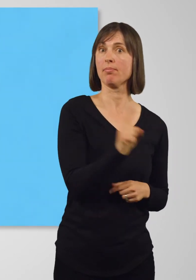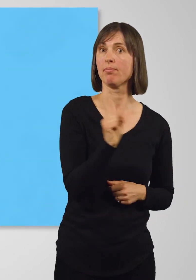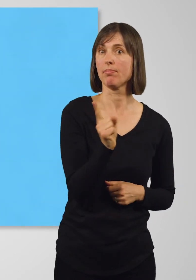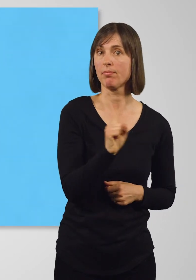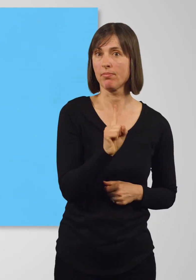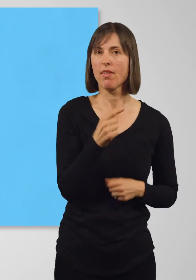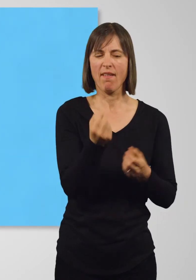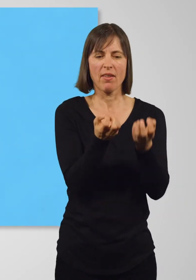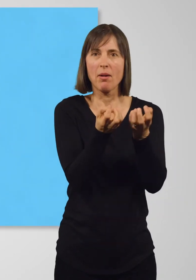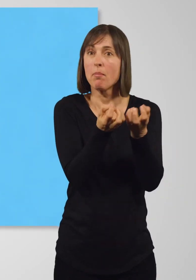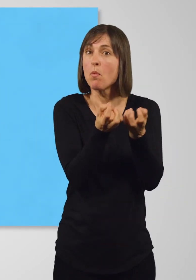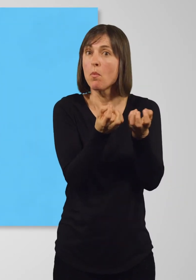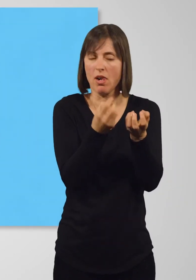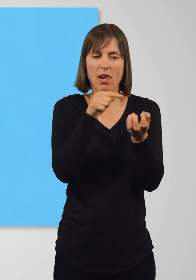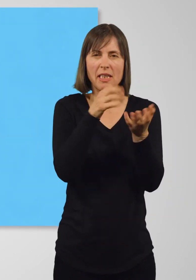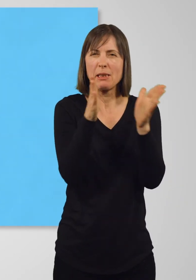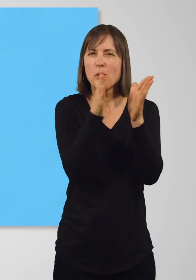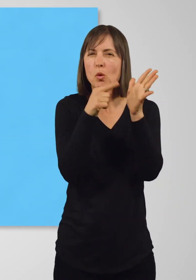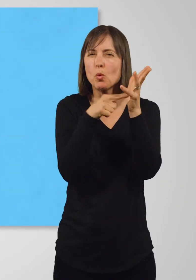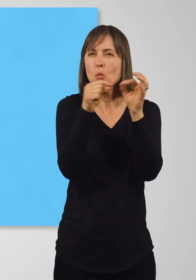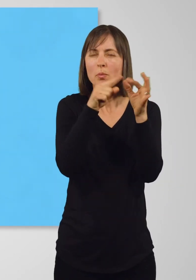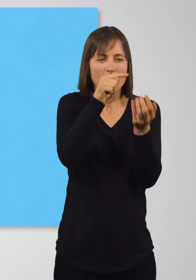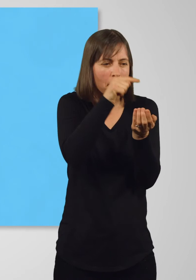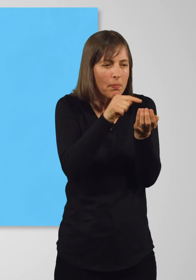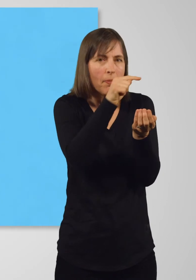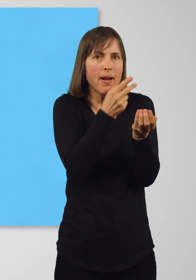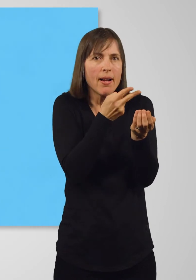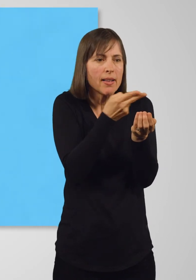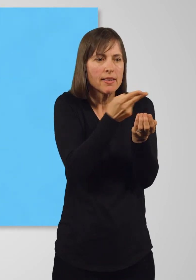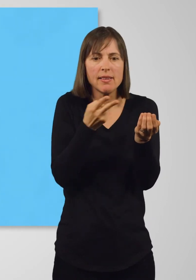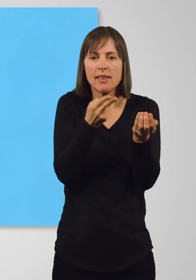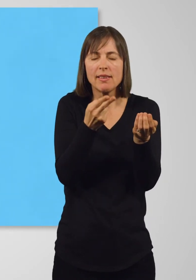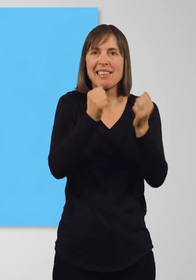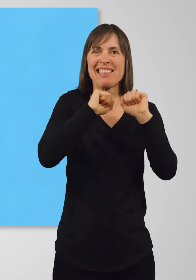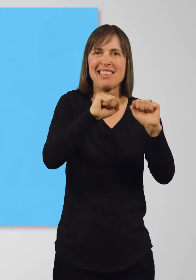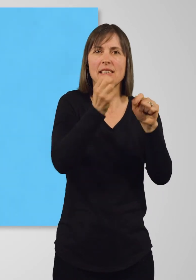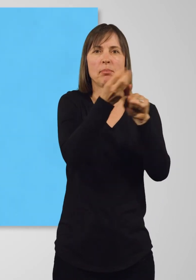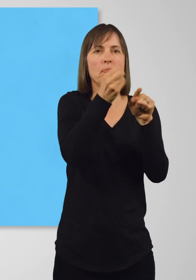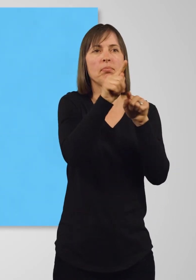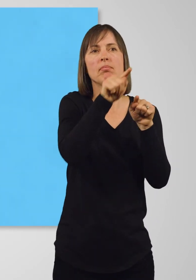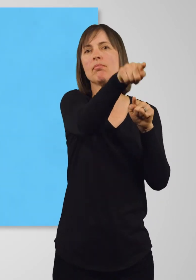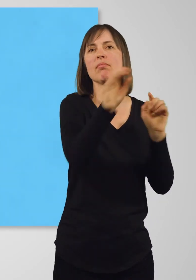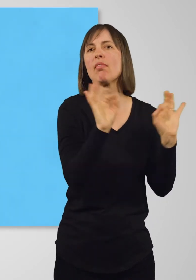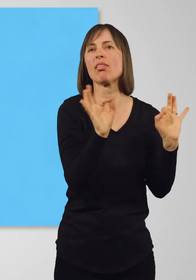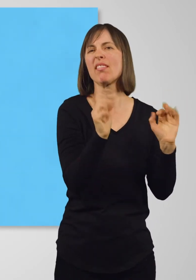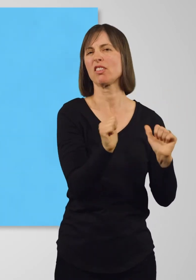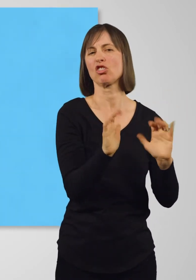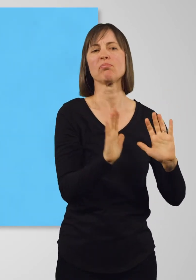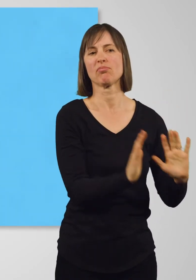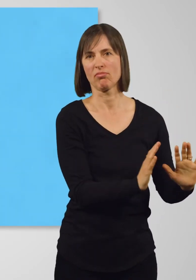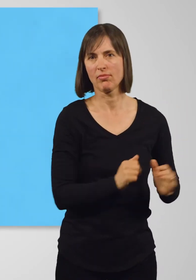For a man, it involves cutting small tubes inside his body to stop sperm from being discharged during sex.